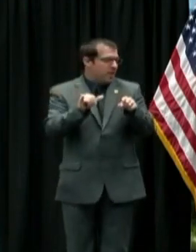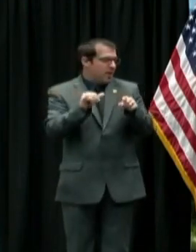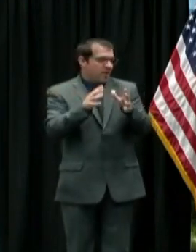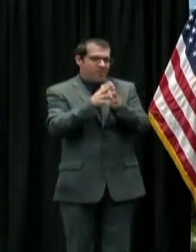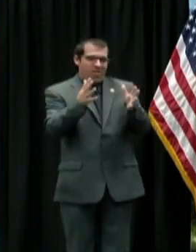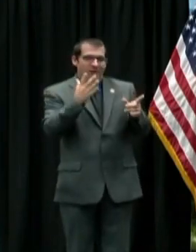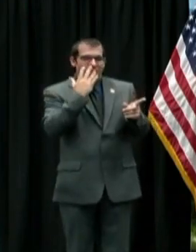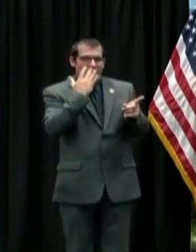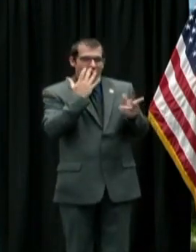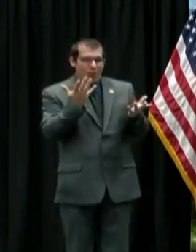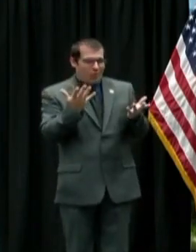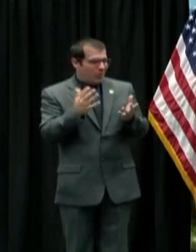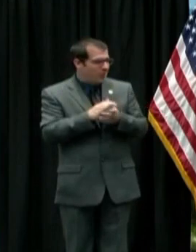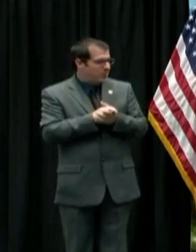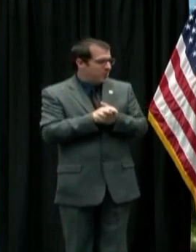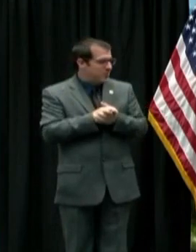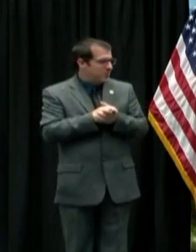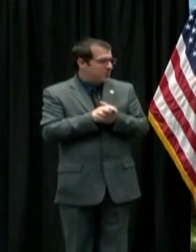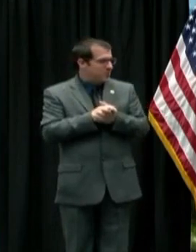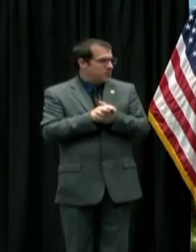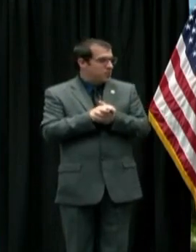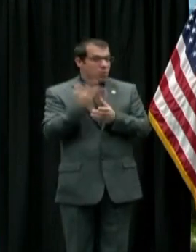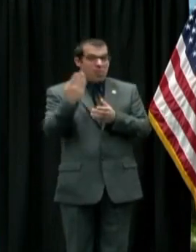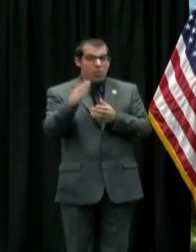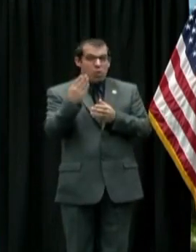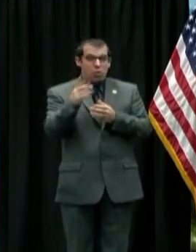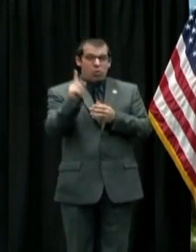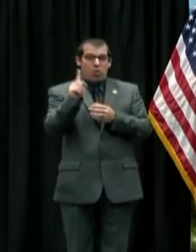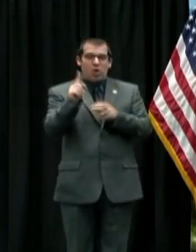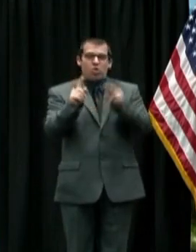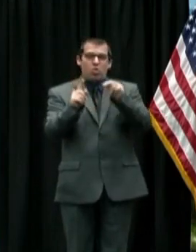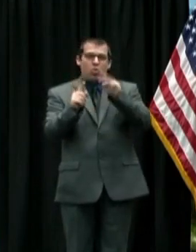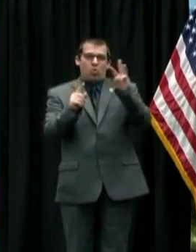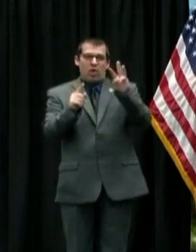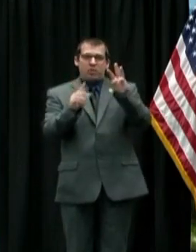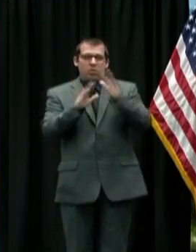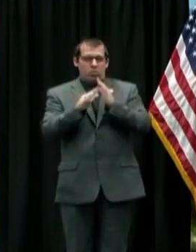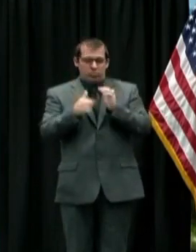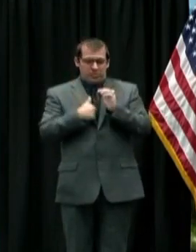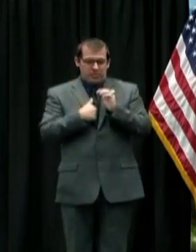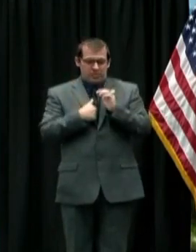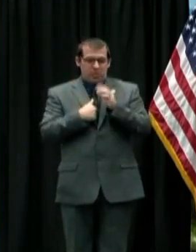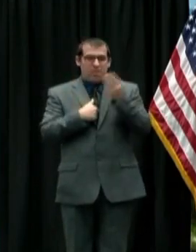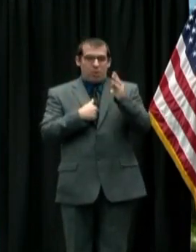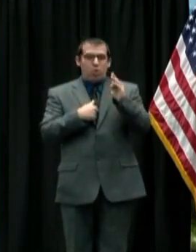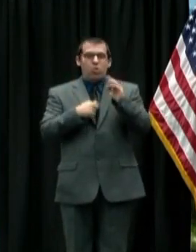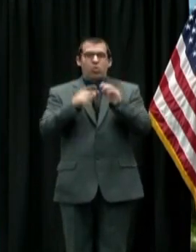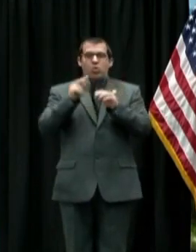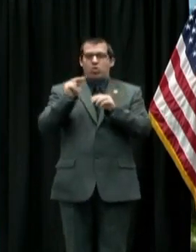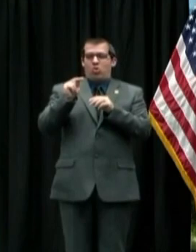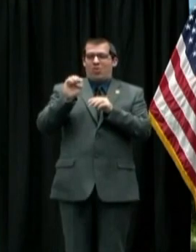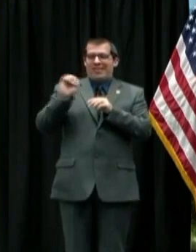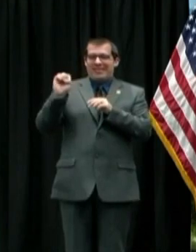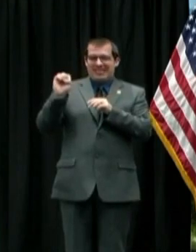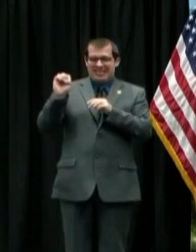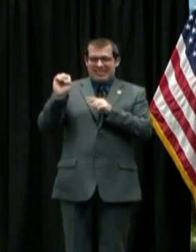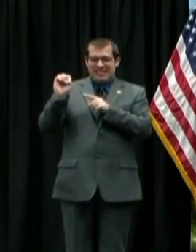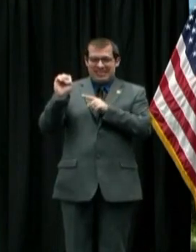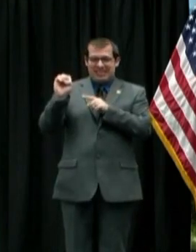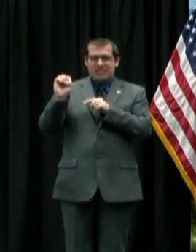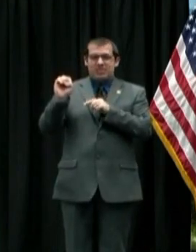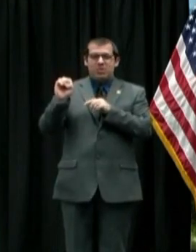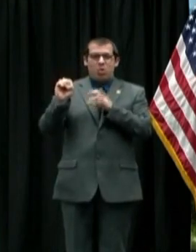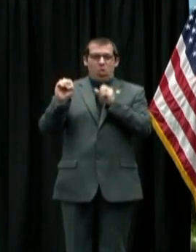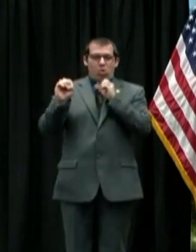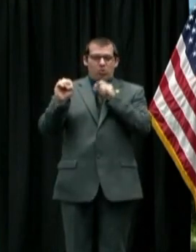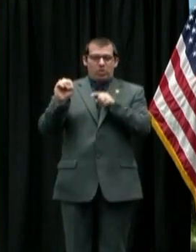chart, but the blue is the the blue is the northeast, and then